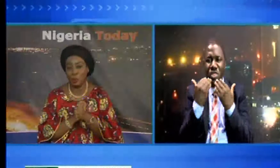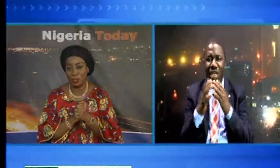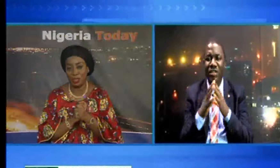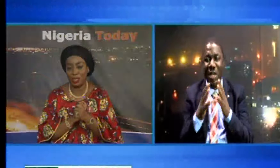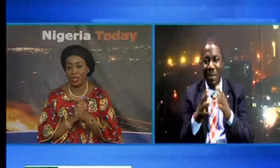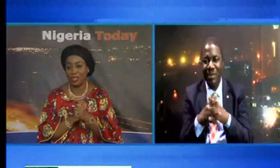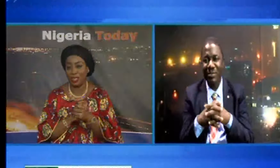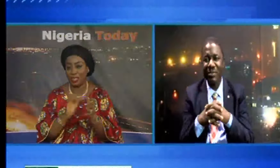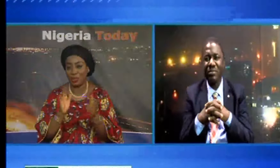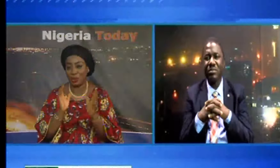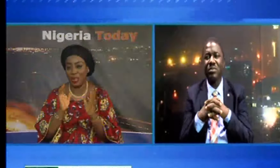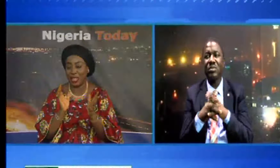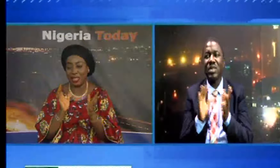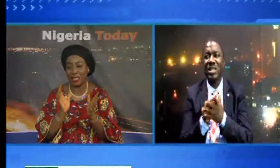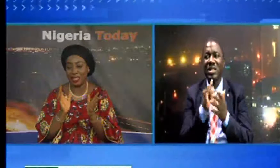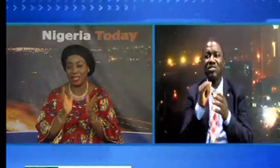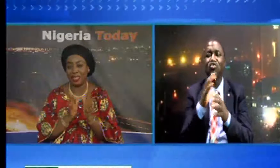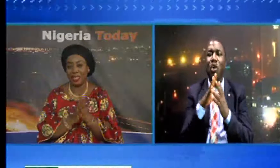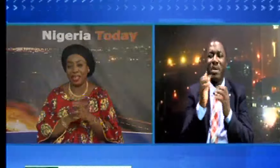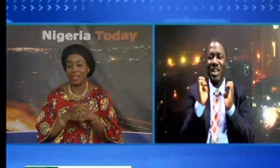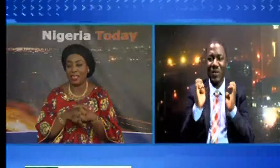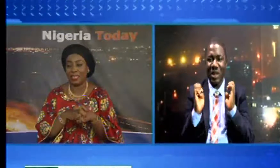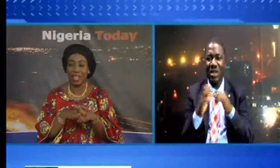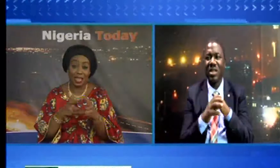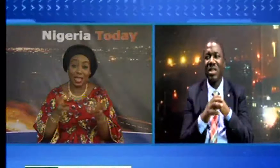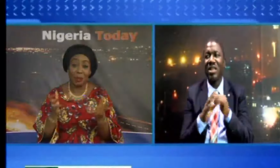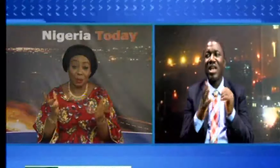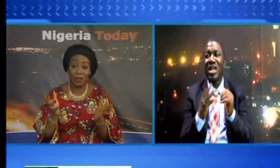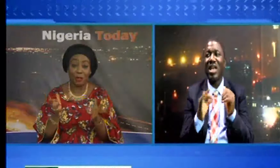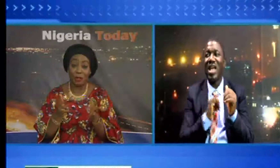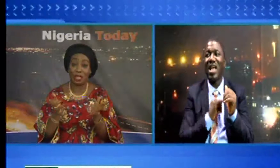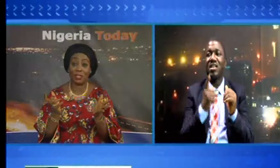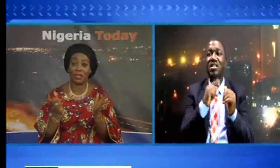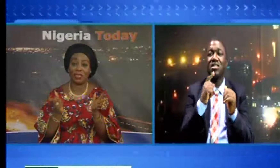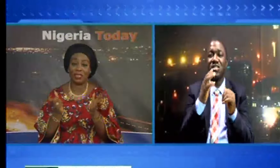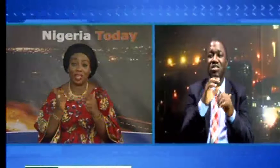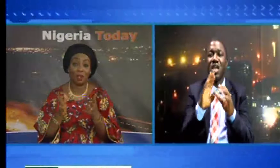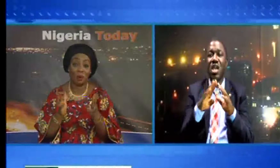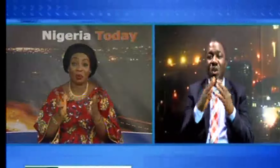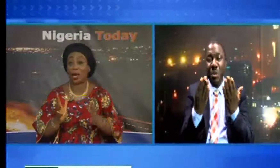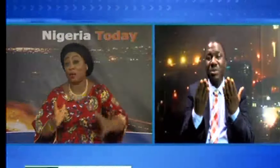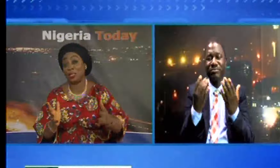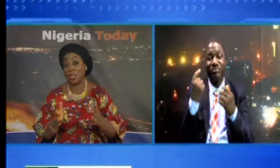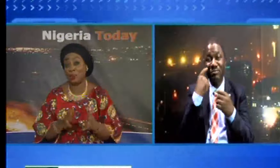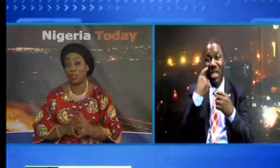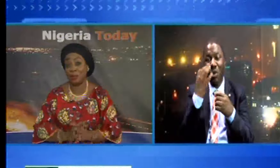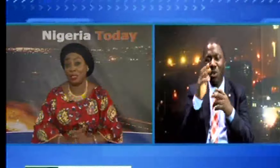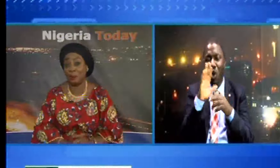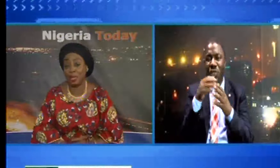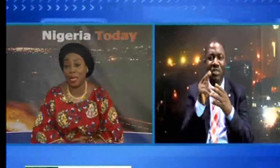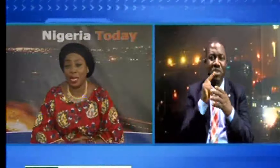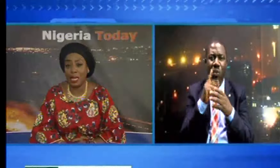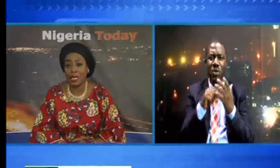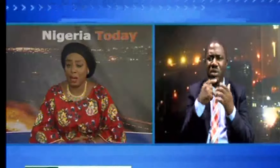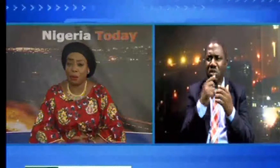so much. That is so enlightening. And it's like an eye-opener for all Nigerians, hearing what you are telling us now this